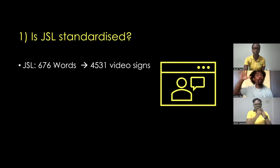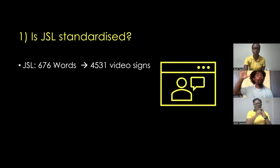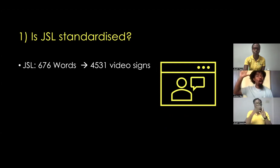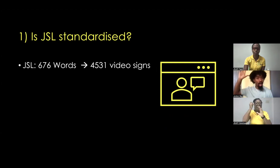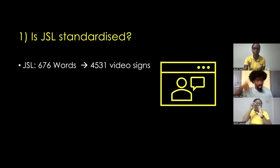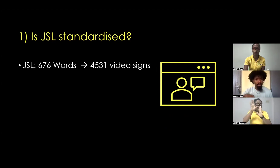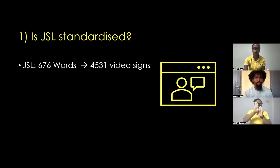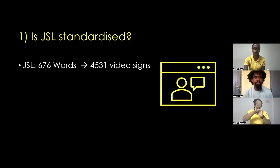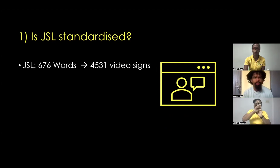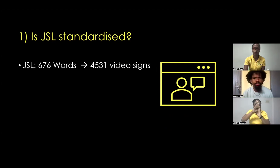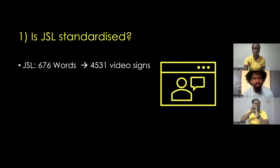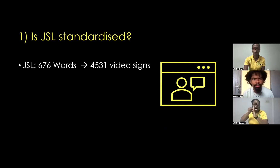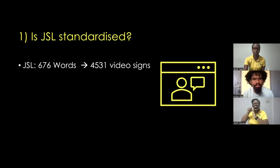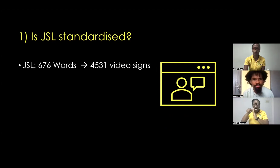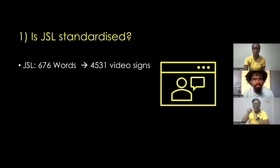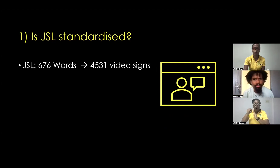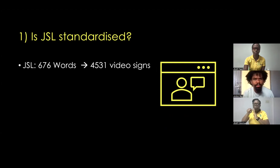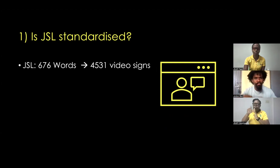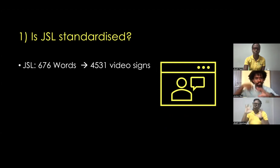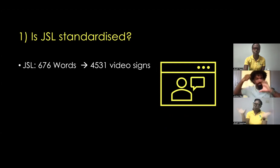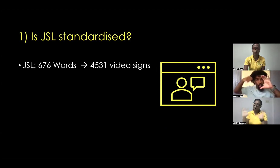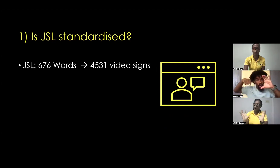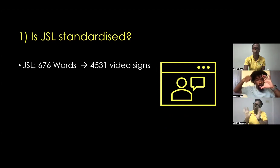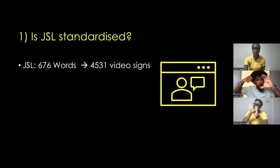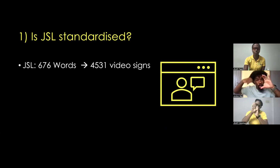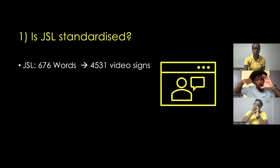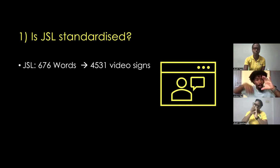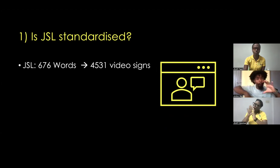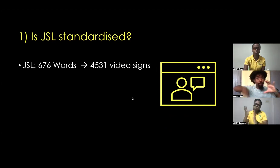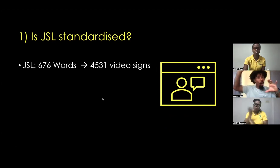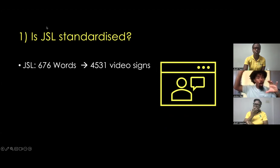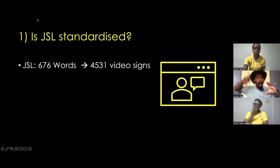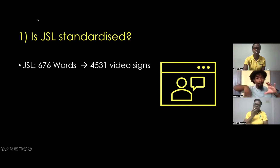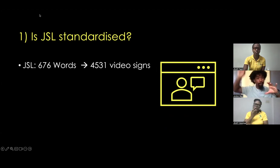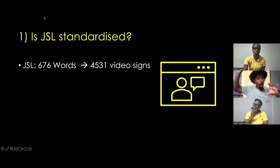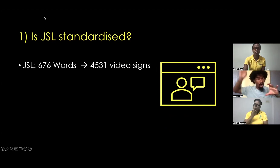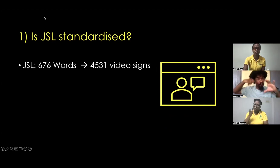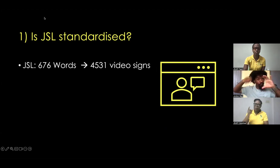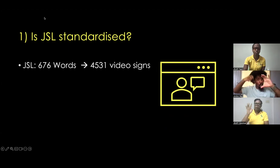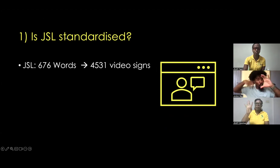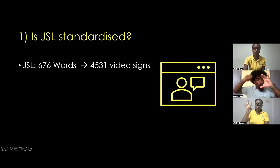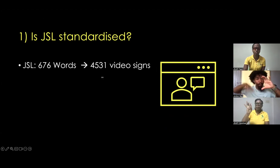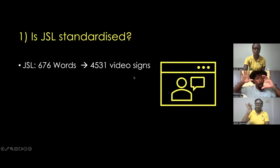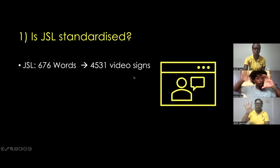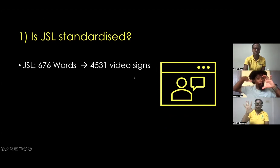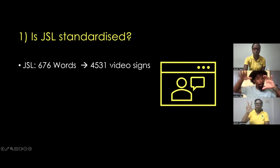around 76 words. However, the recordings were a lot. There were a lot of recordings. It's